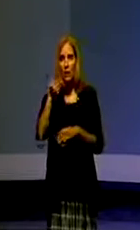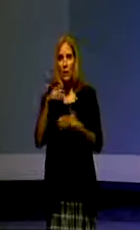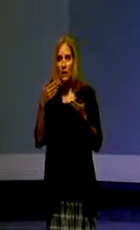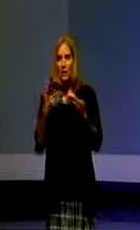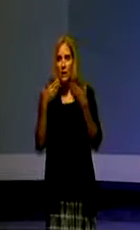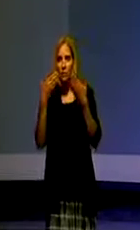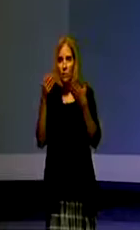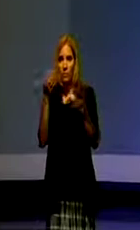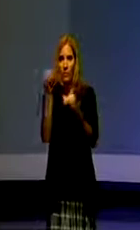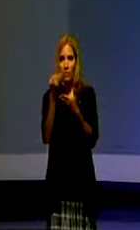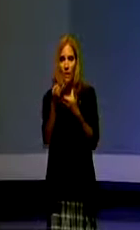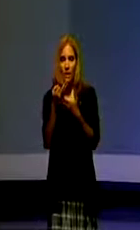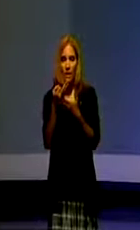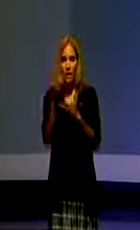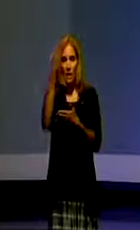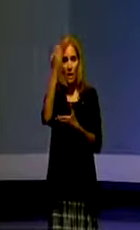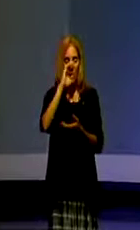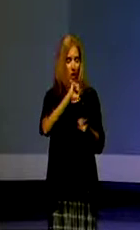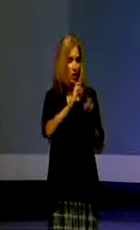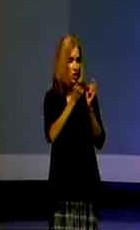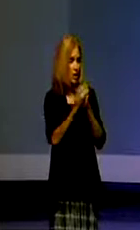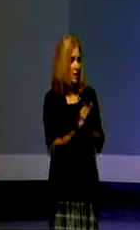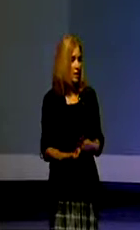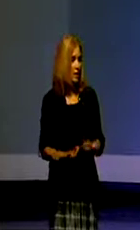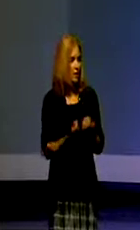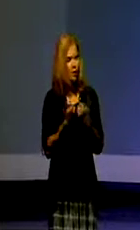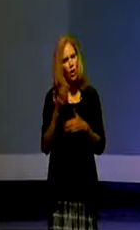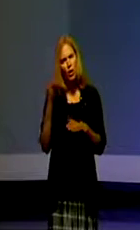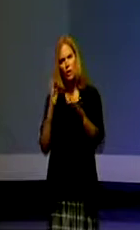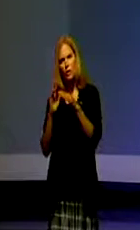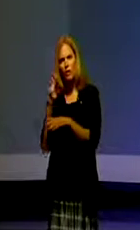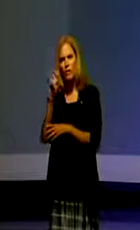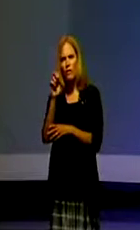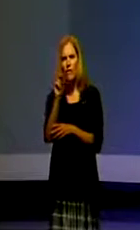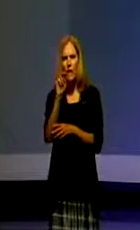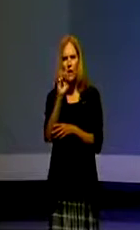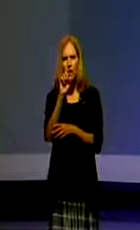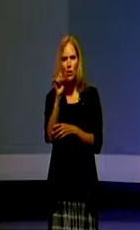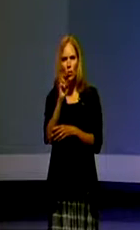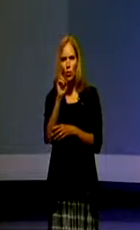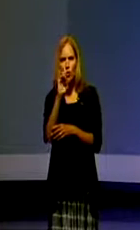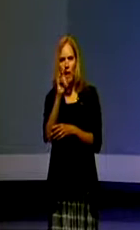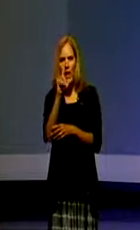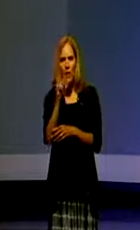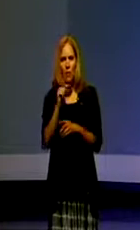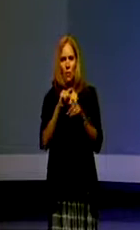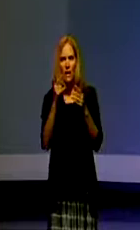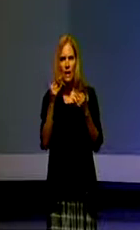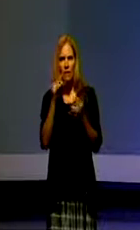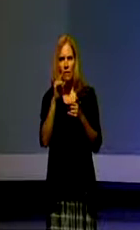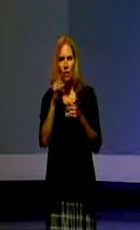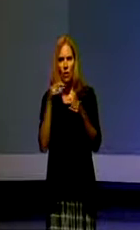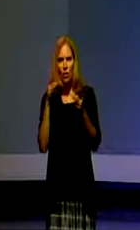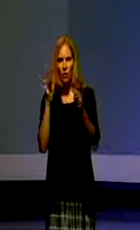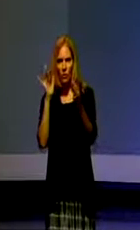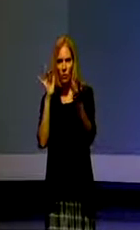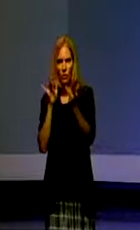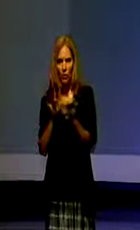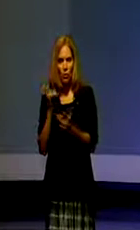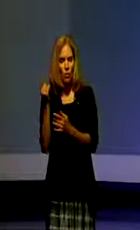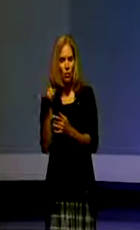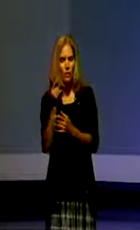up the fact that God changes lives. We used to go to Venezuela, but now we have to go via